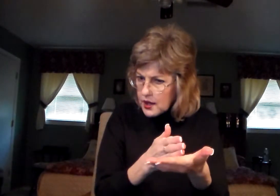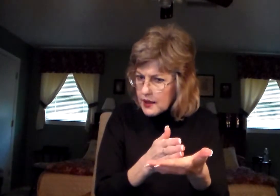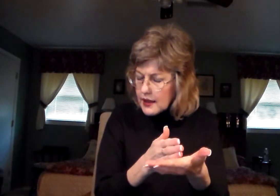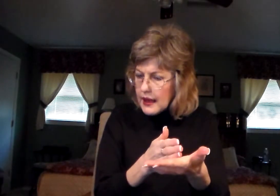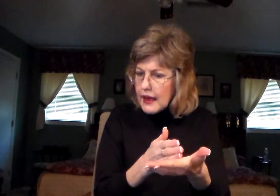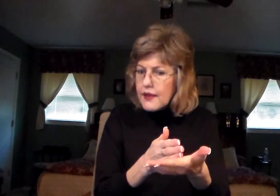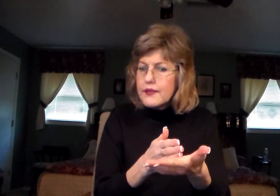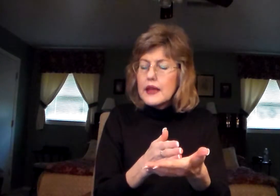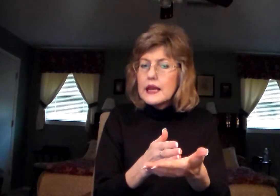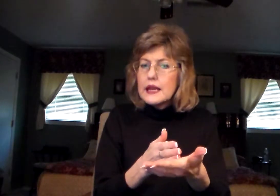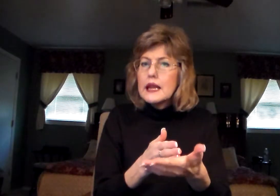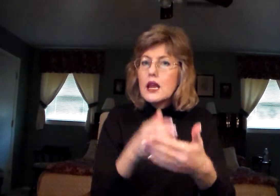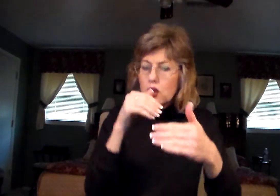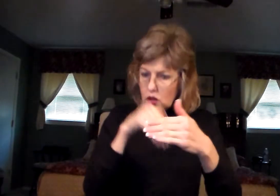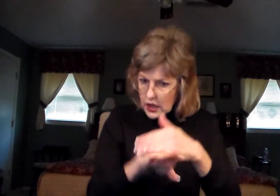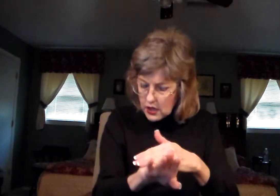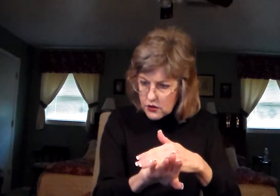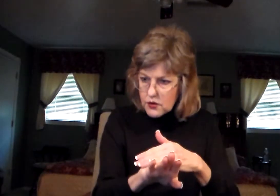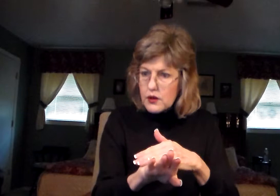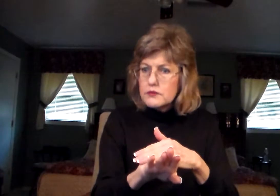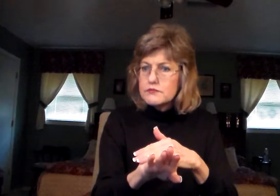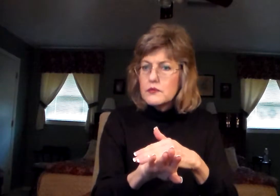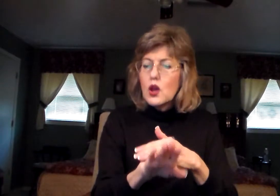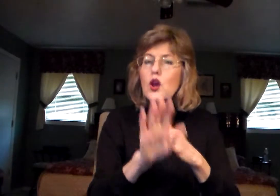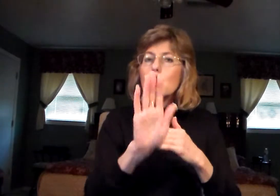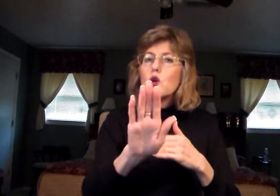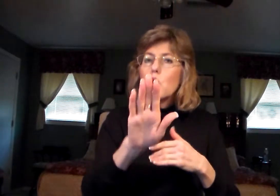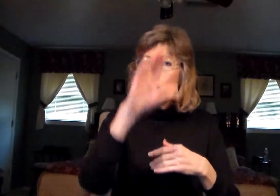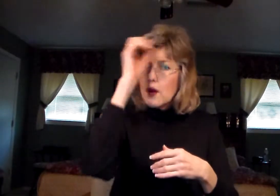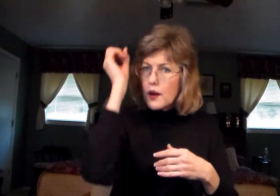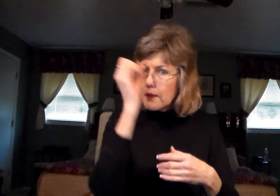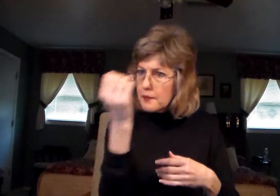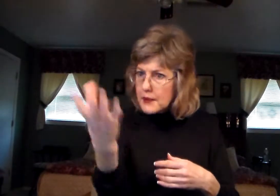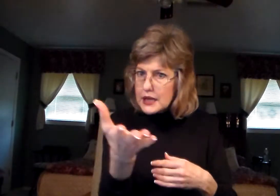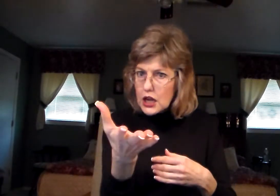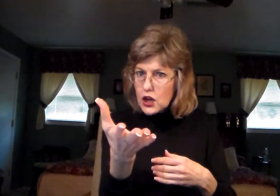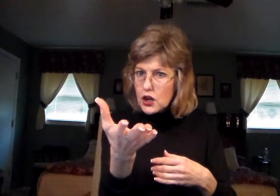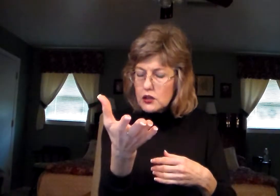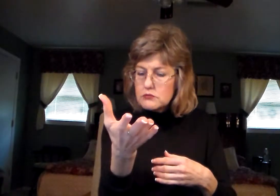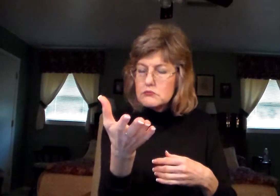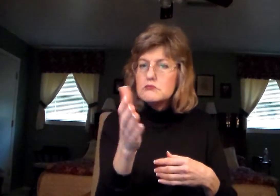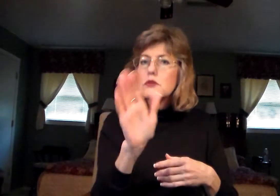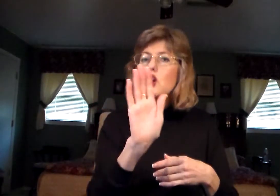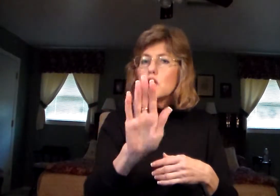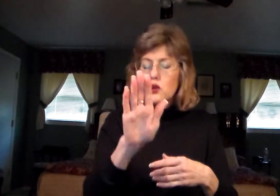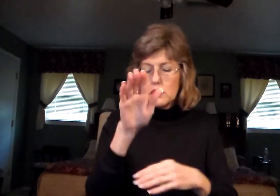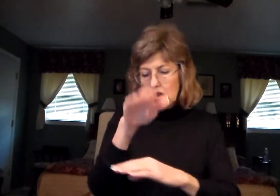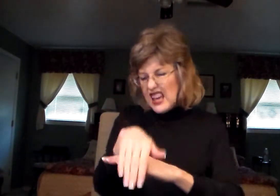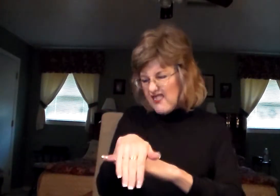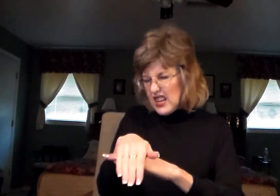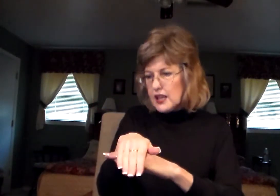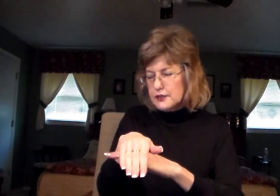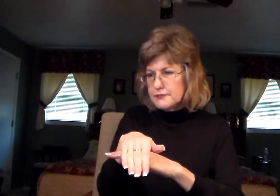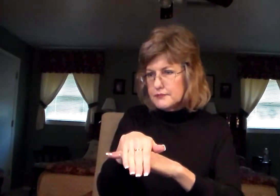that section will be the material that's going to be for the next evening. So you would go